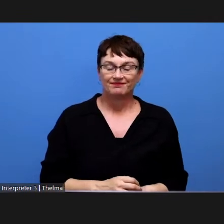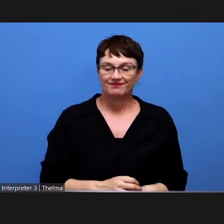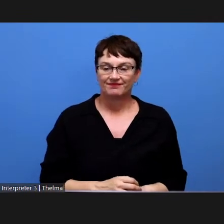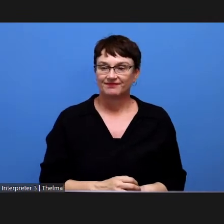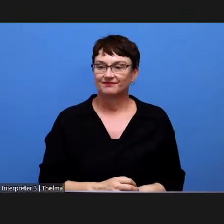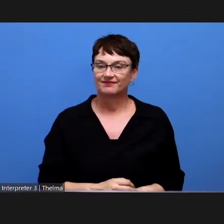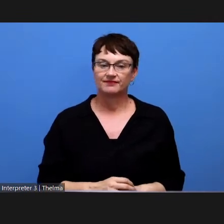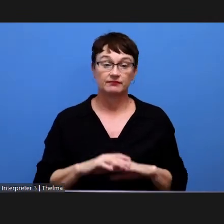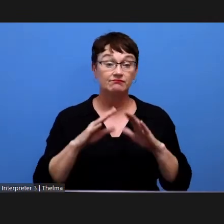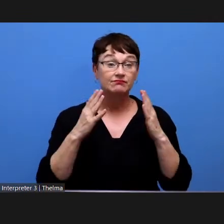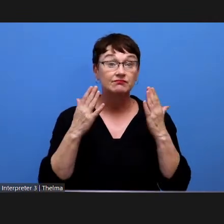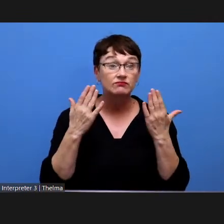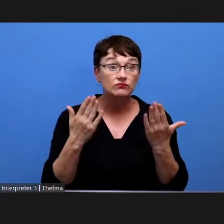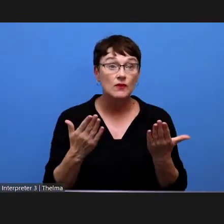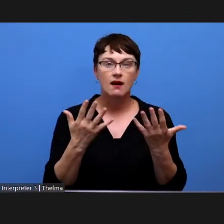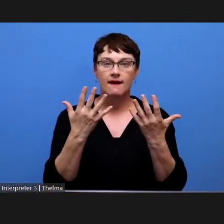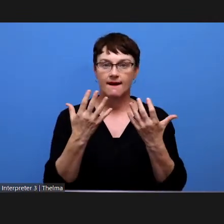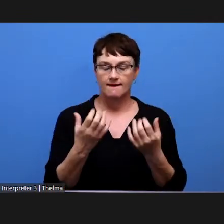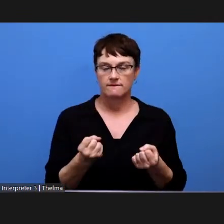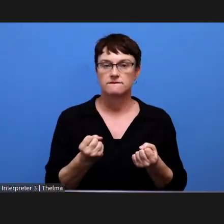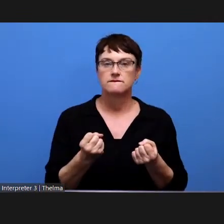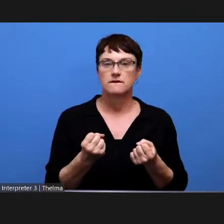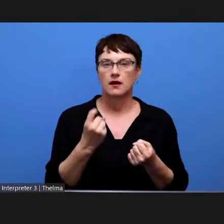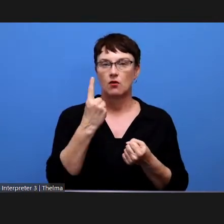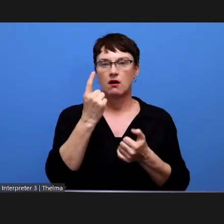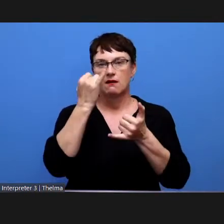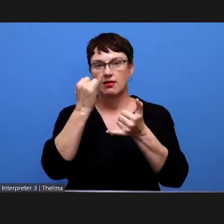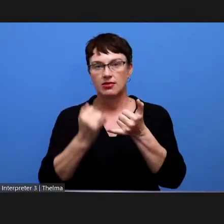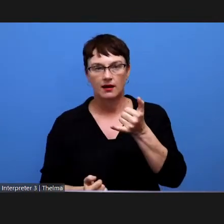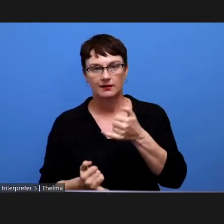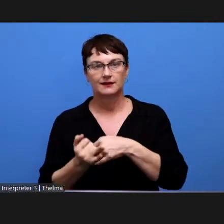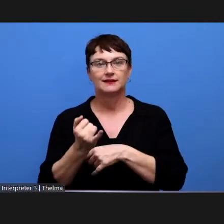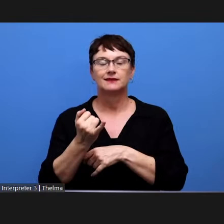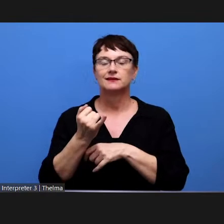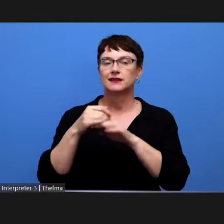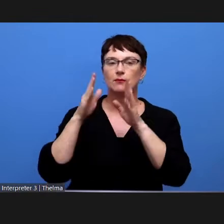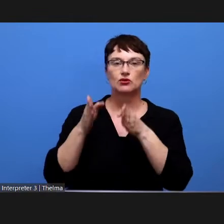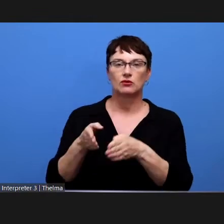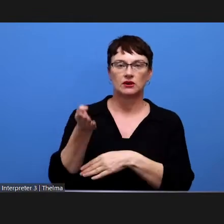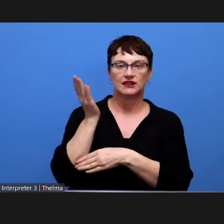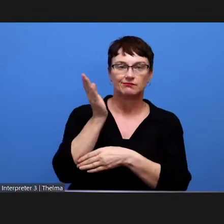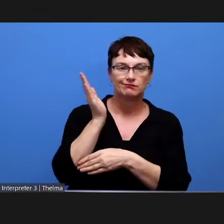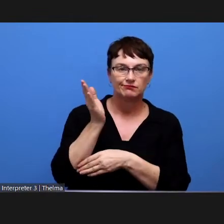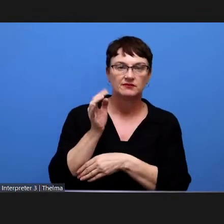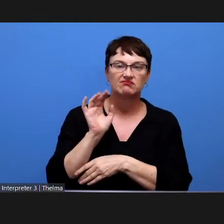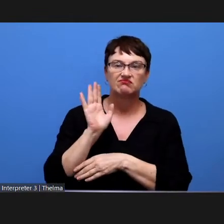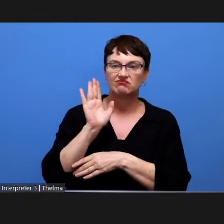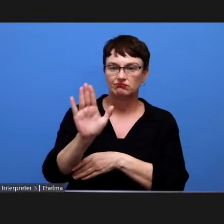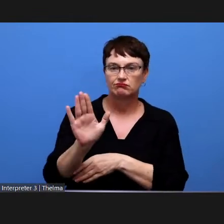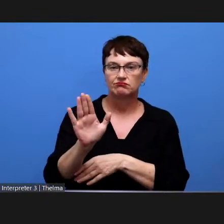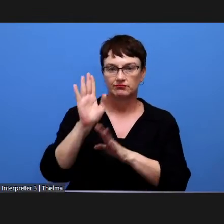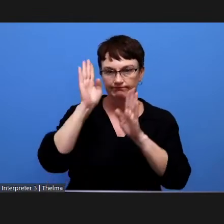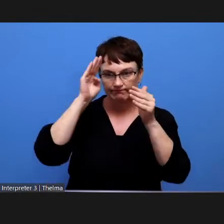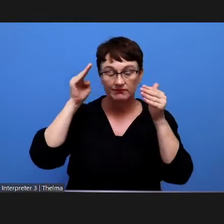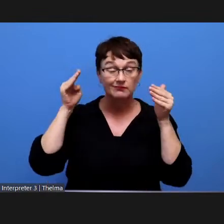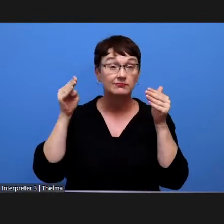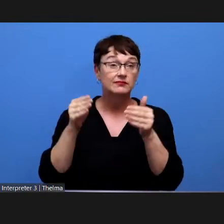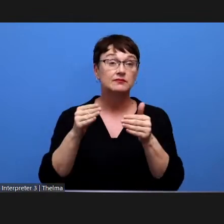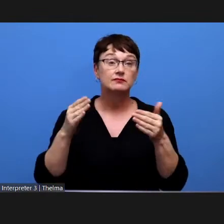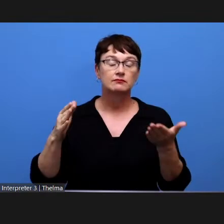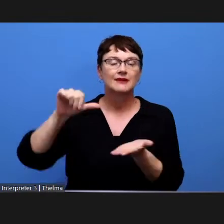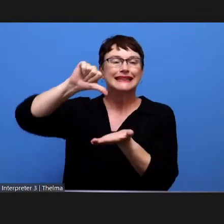And we have the final report from the parallel session on urbanization and sustainable